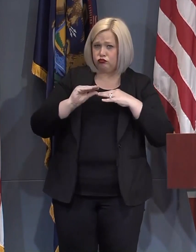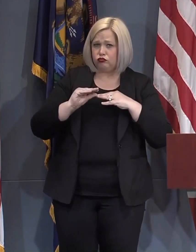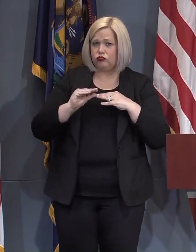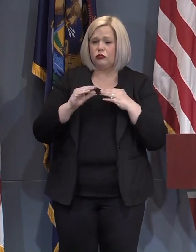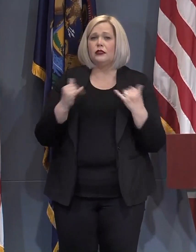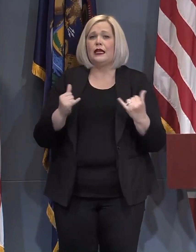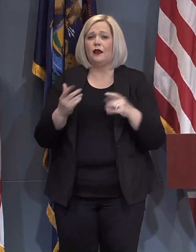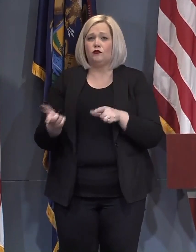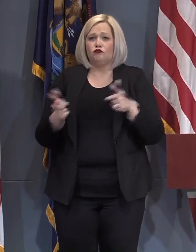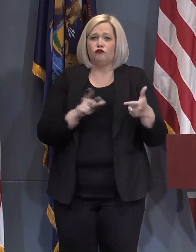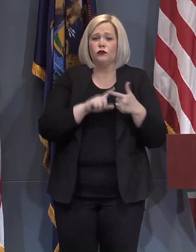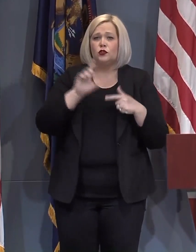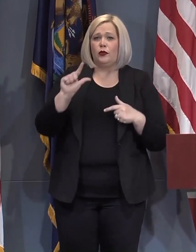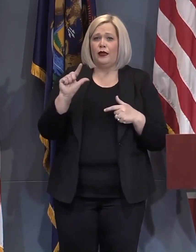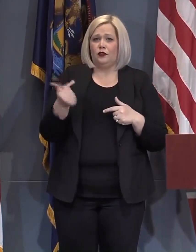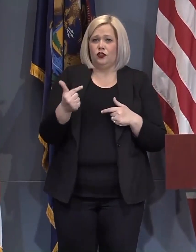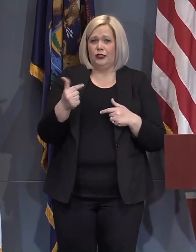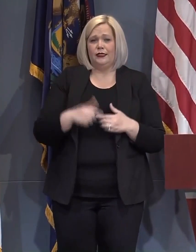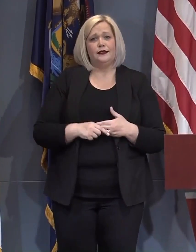Lieutenant Governor.